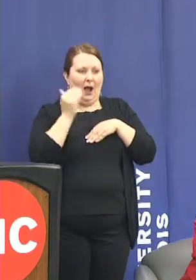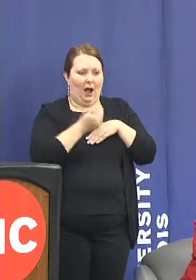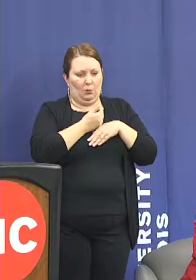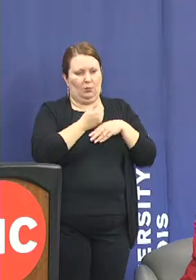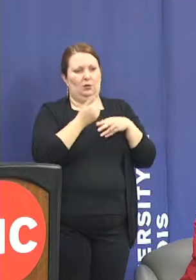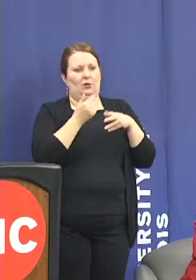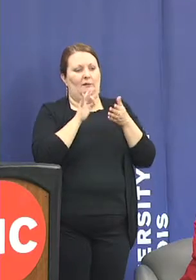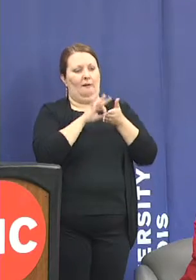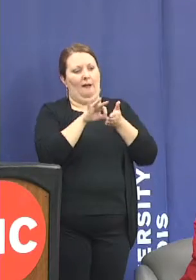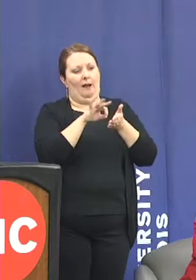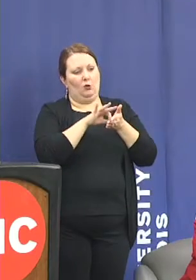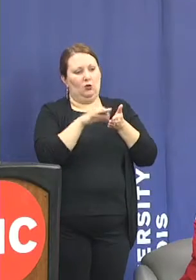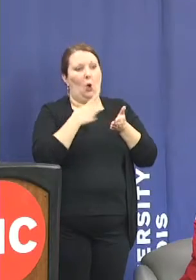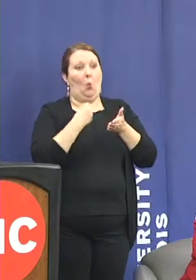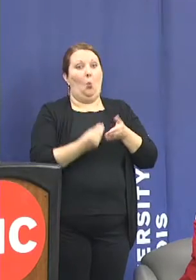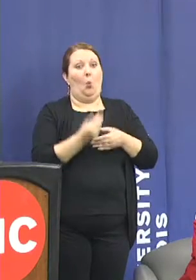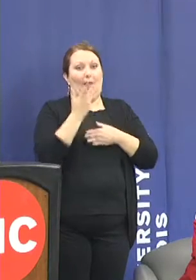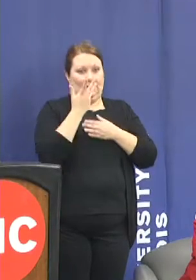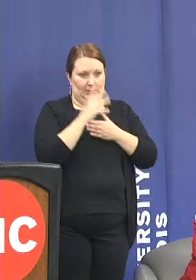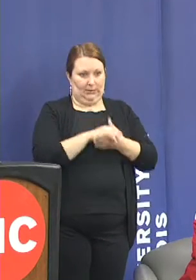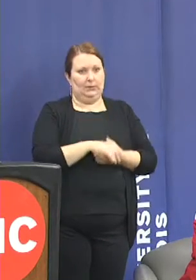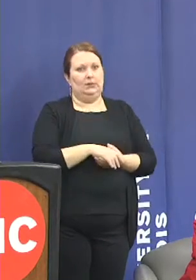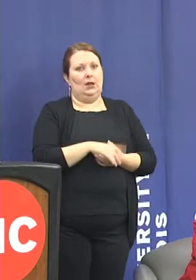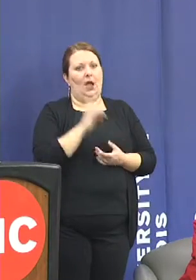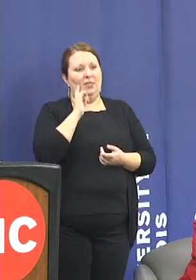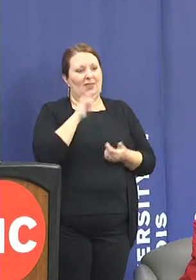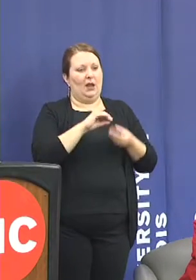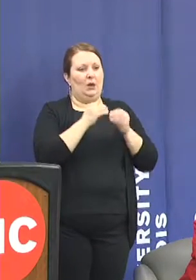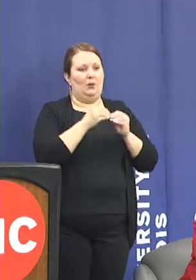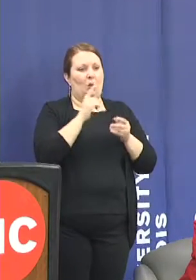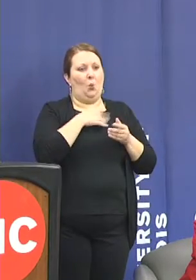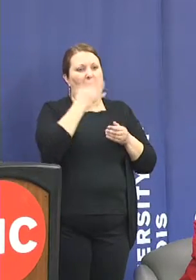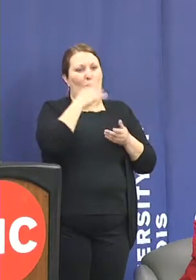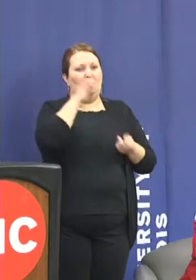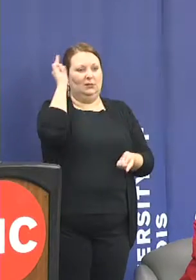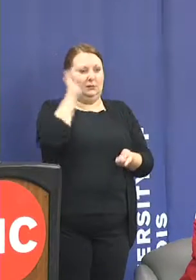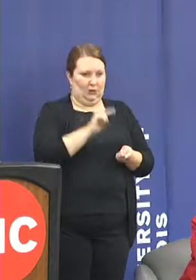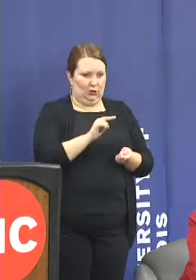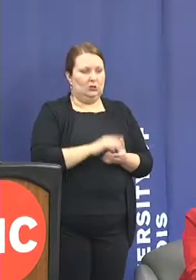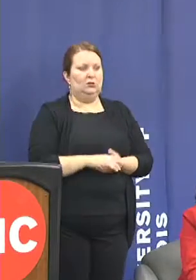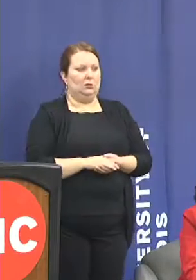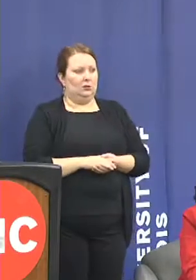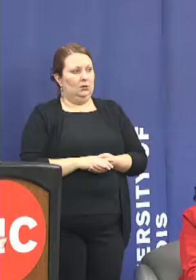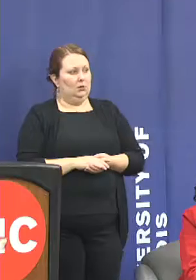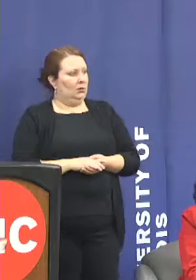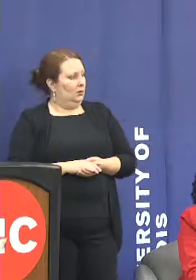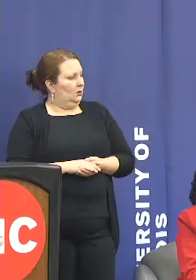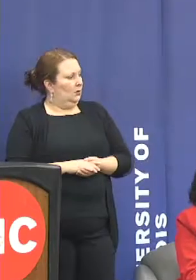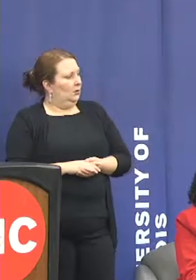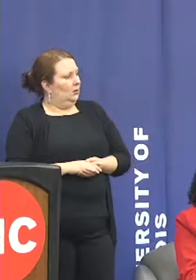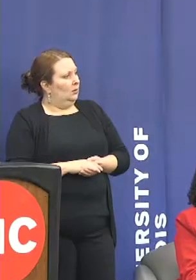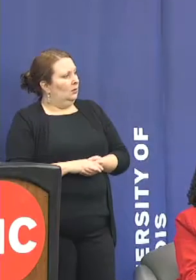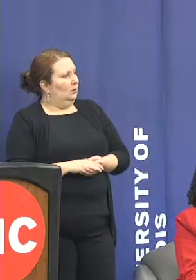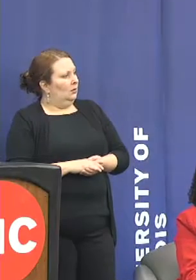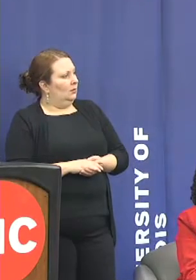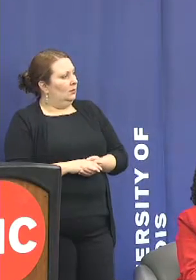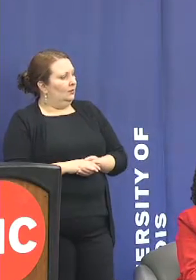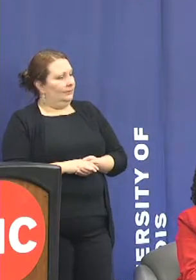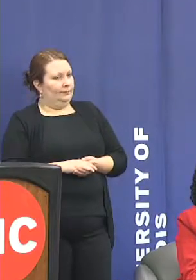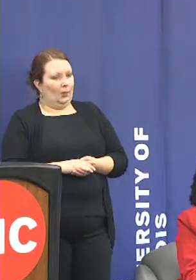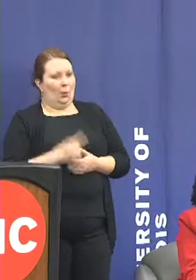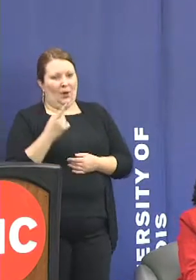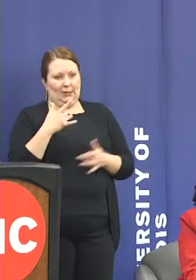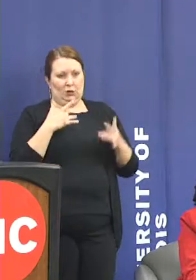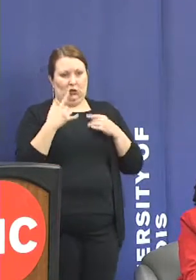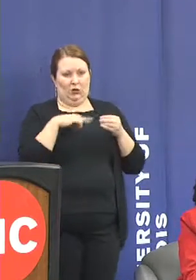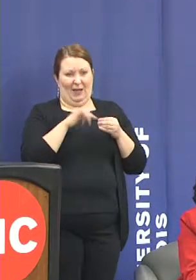number, our counts of whites, is they're kinda gonna diminish. So it's interesting. And one concern over